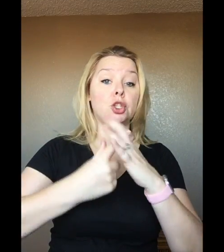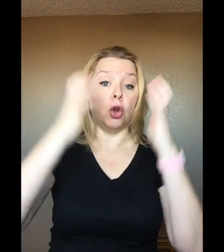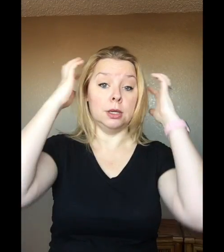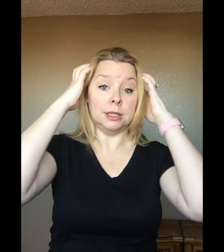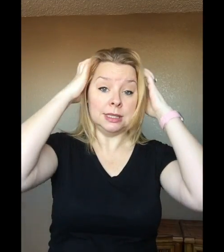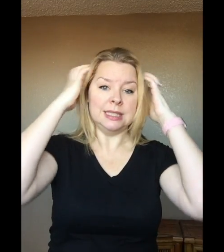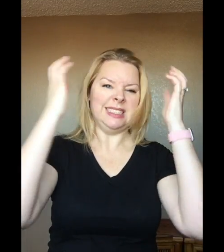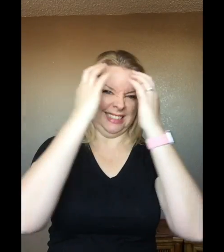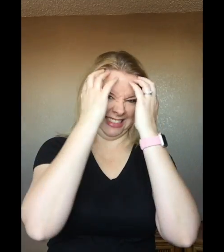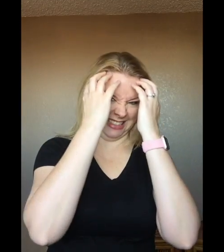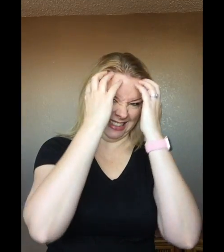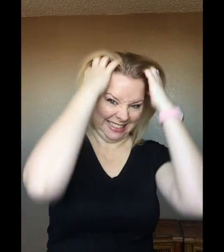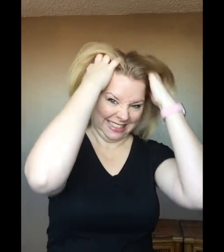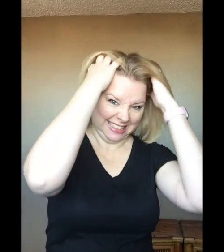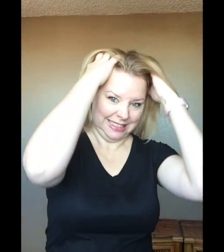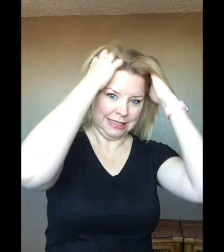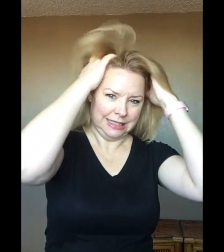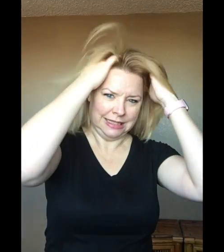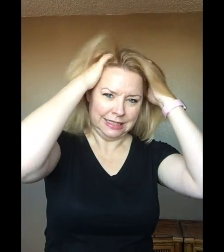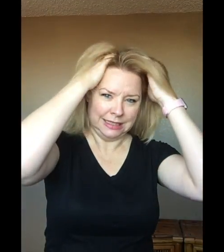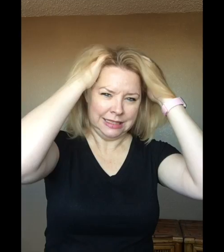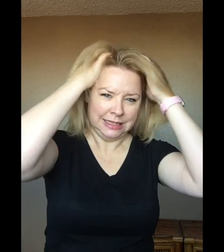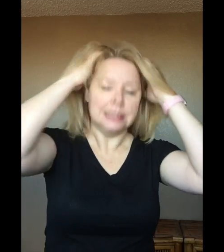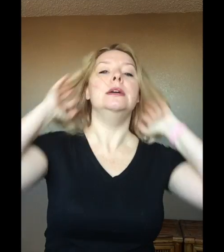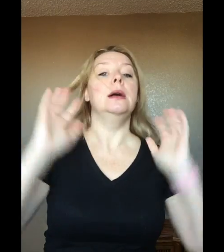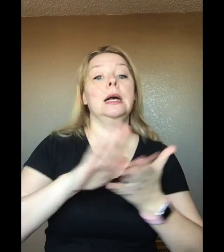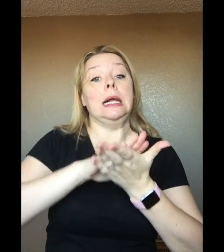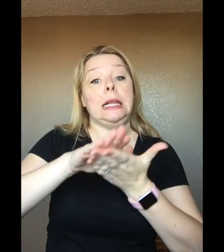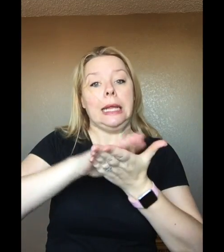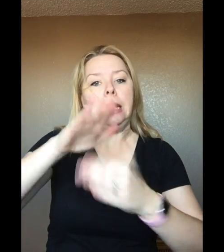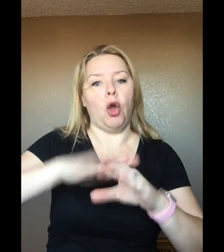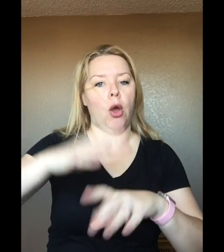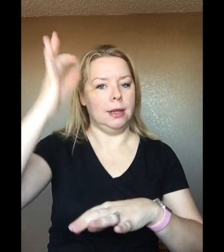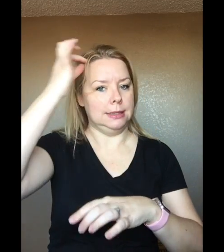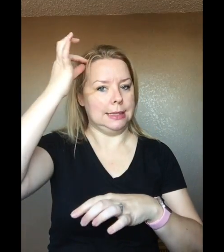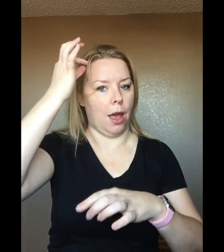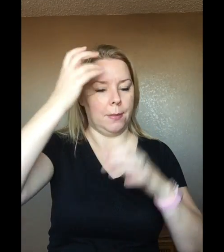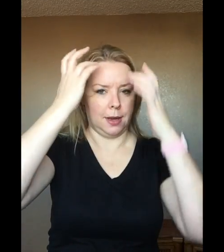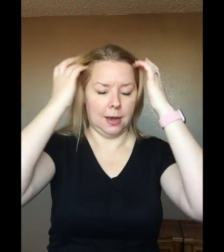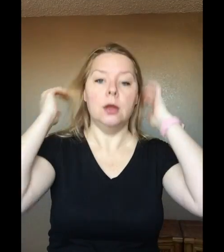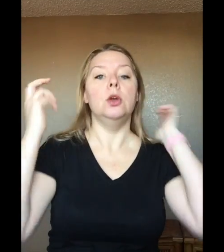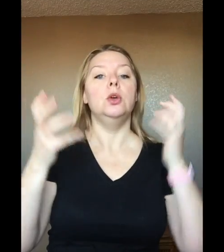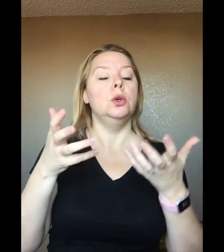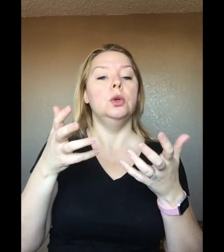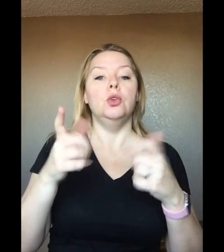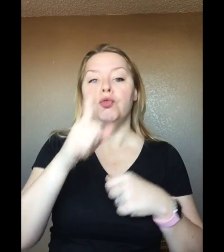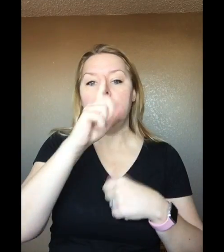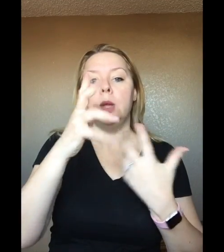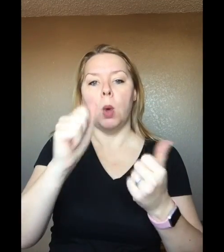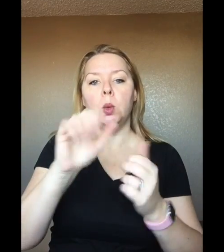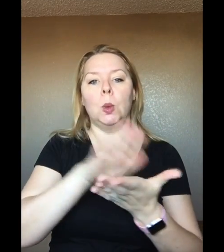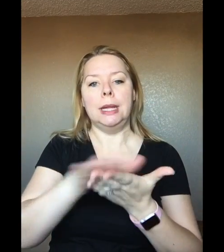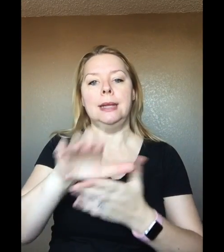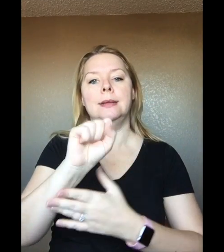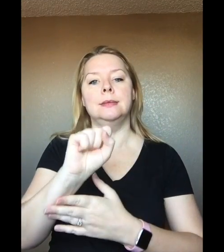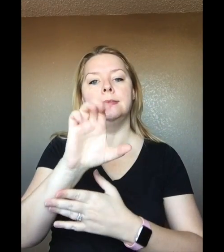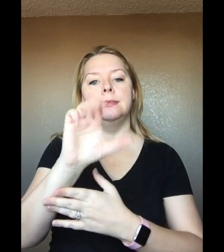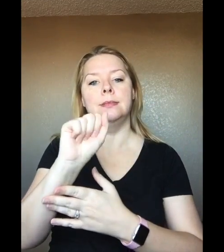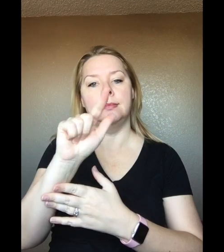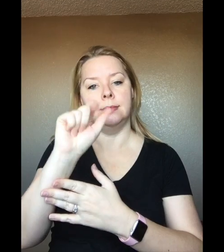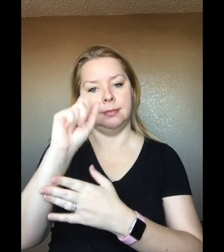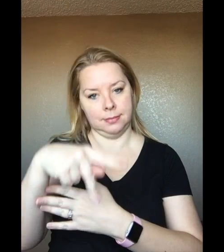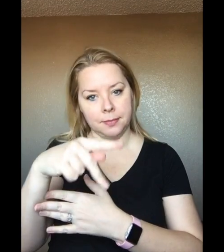shampooing, you're really in there and you're getting everything clean on your scalp, because your scalp is what you really want clean. And you've now